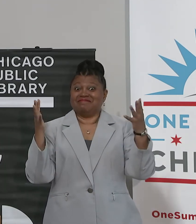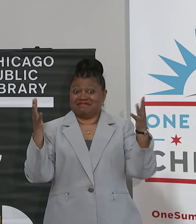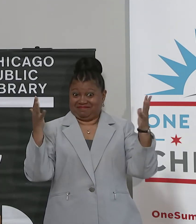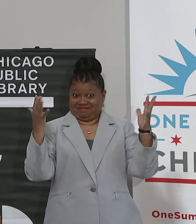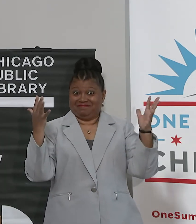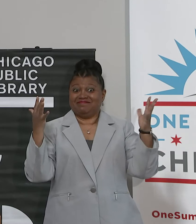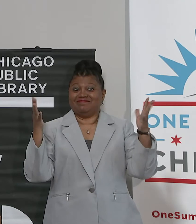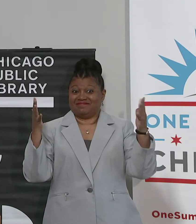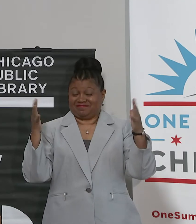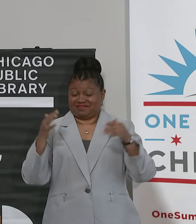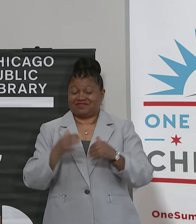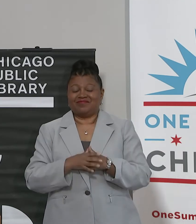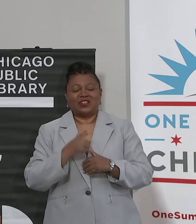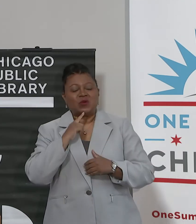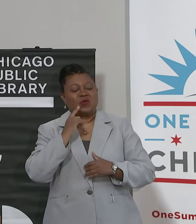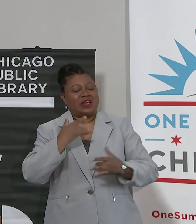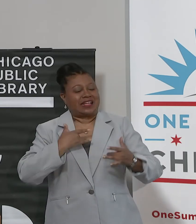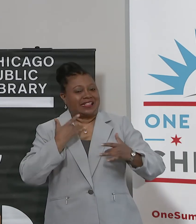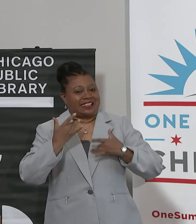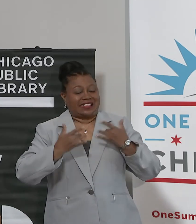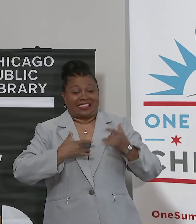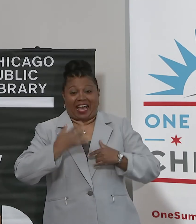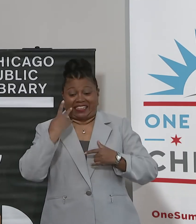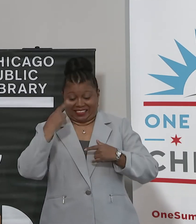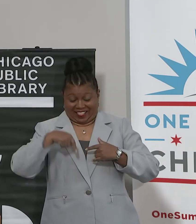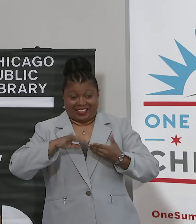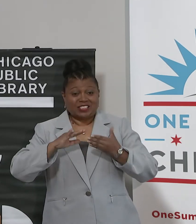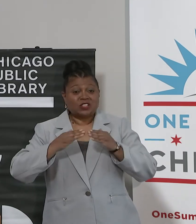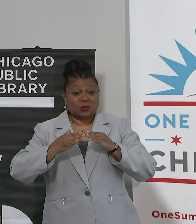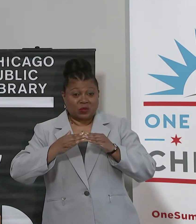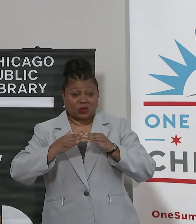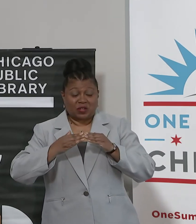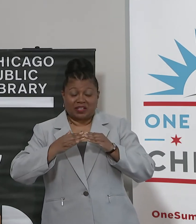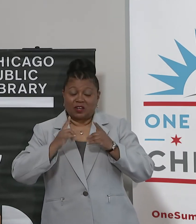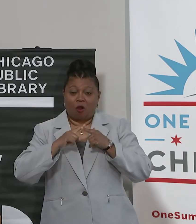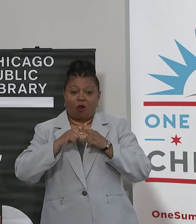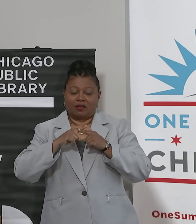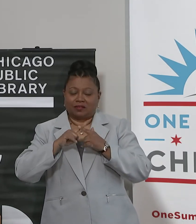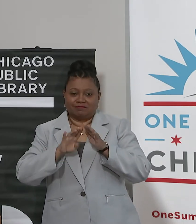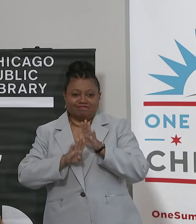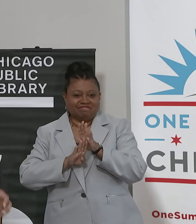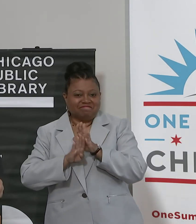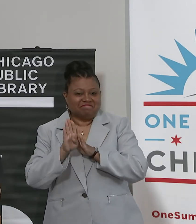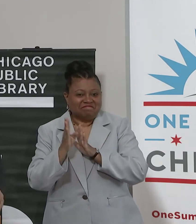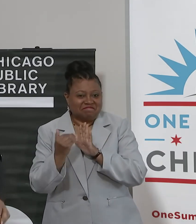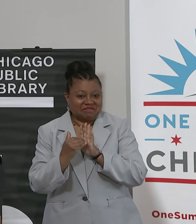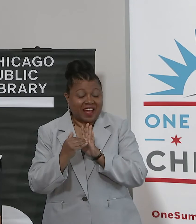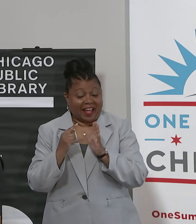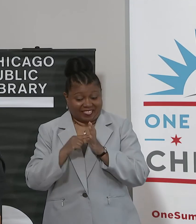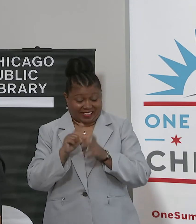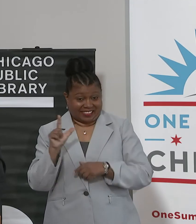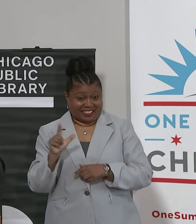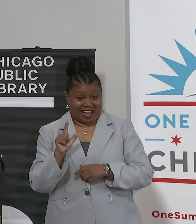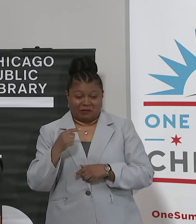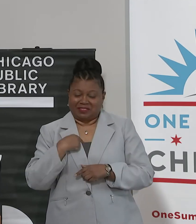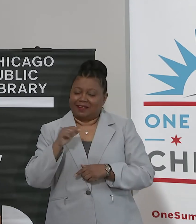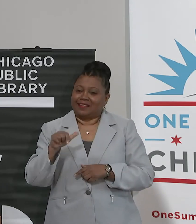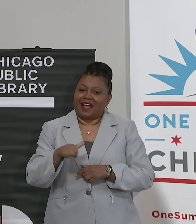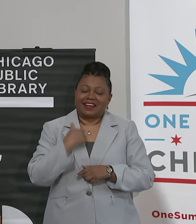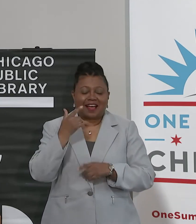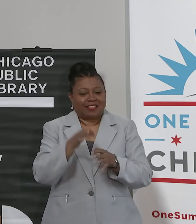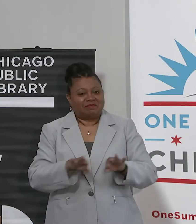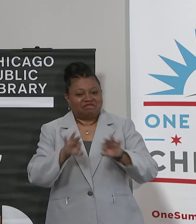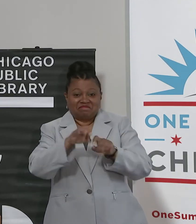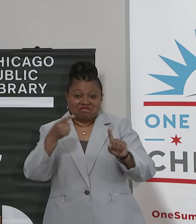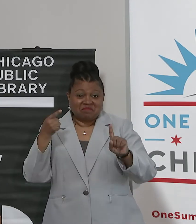excited. We're excited to see this community on the rebound. And this library is just another